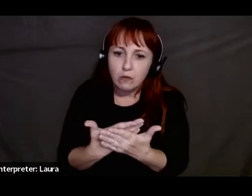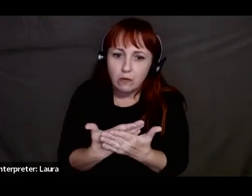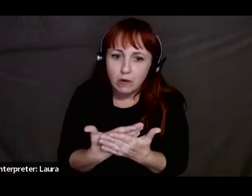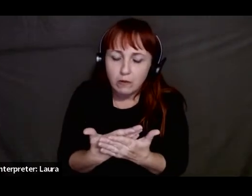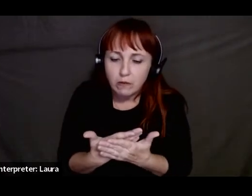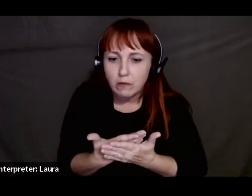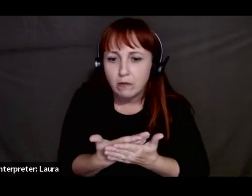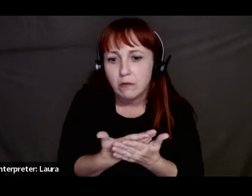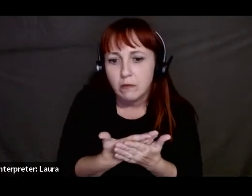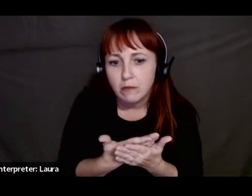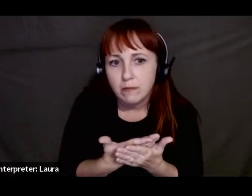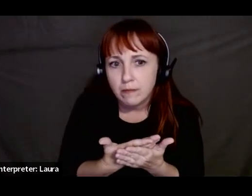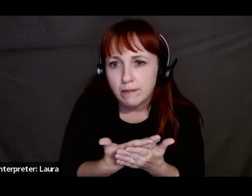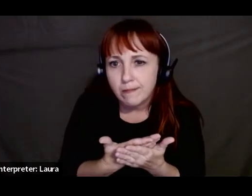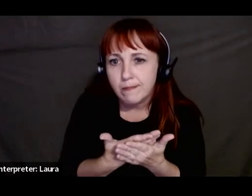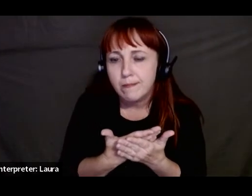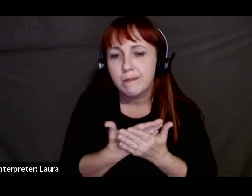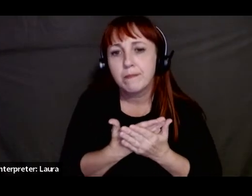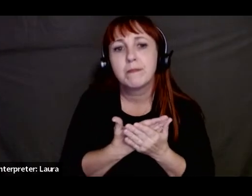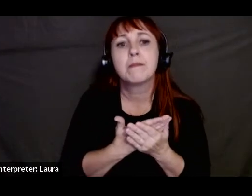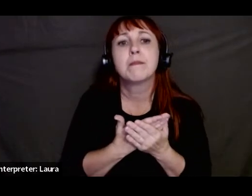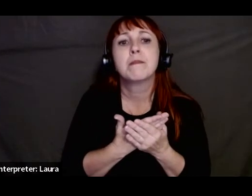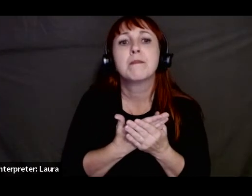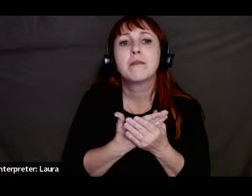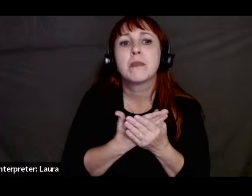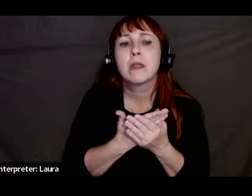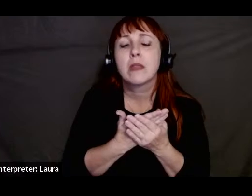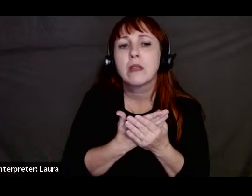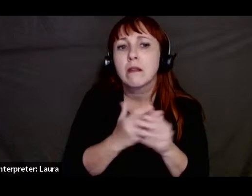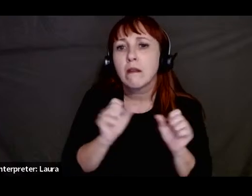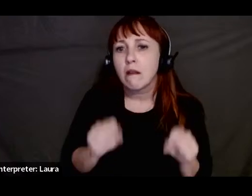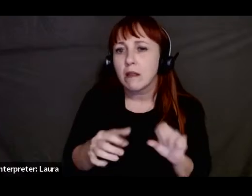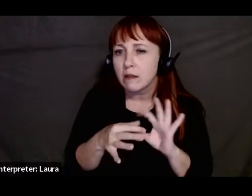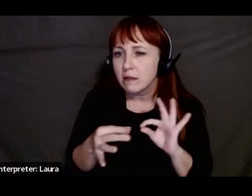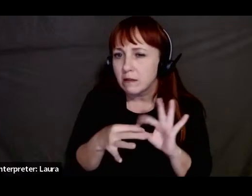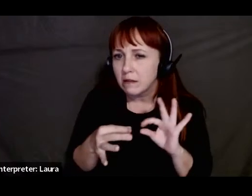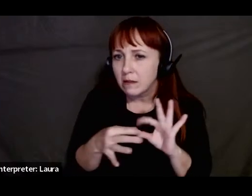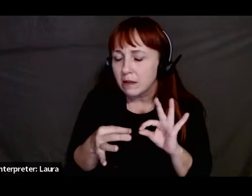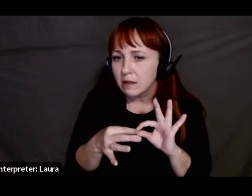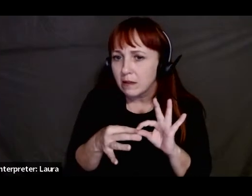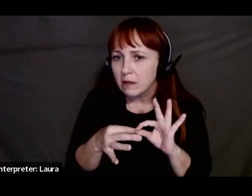do. And I can say in the